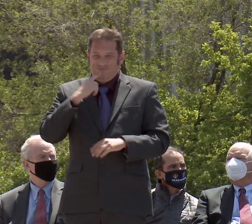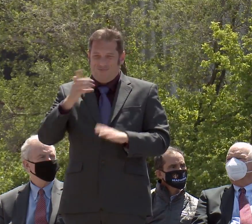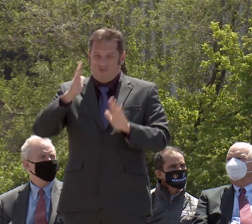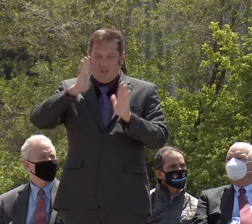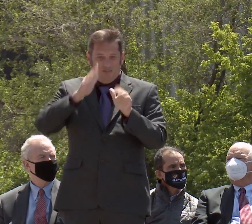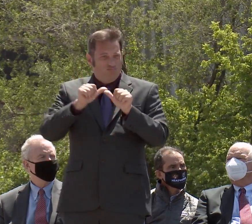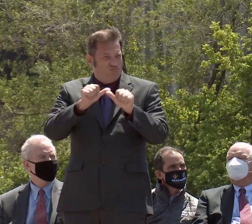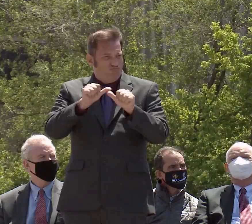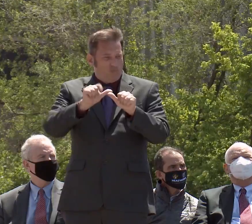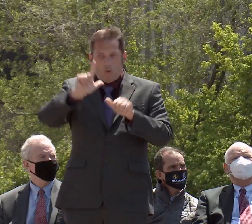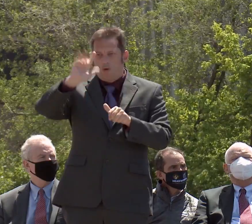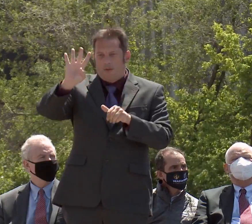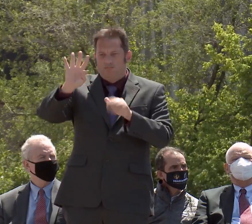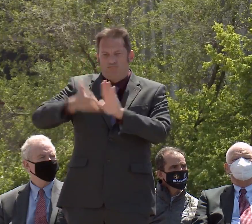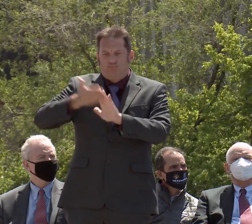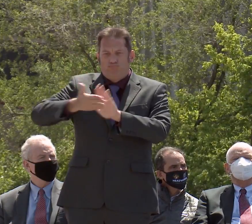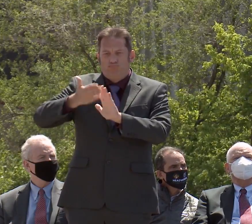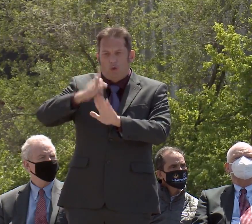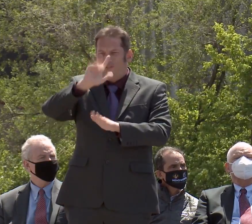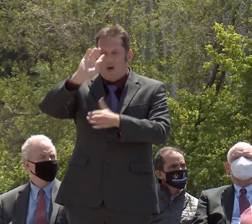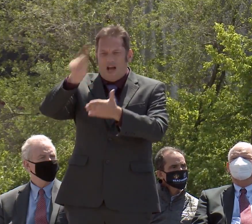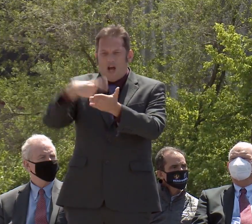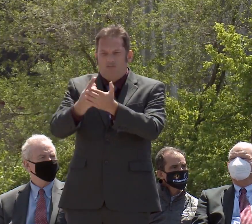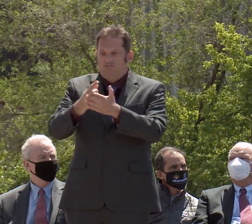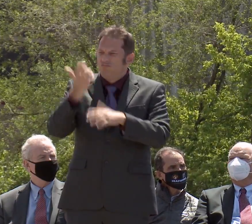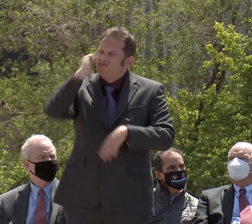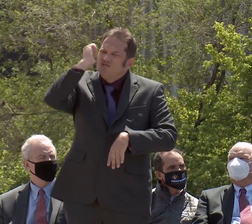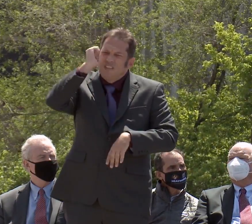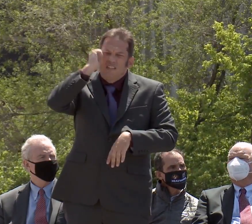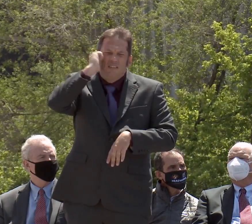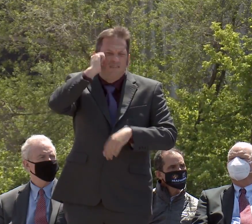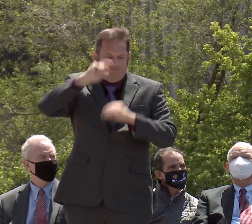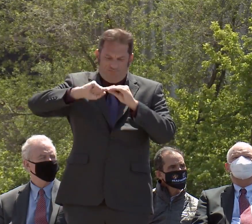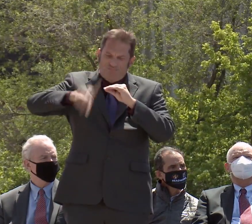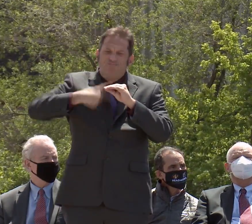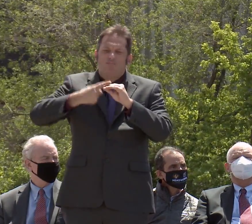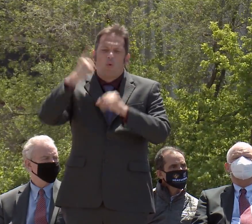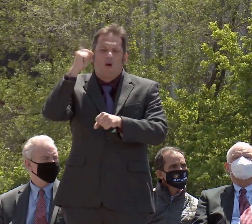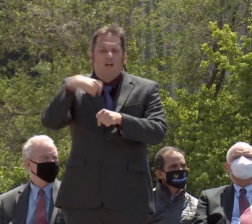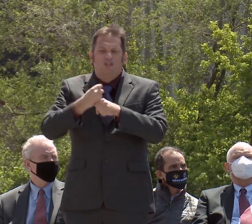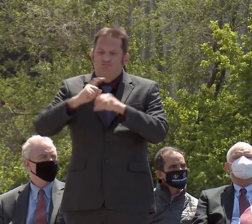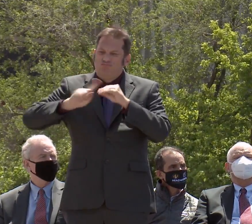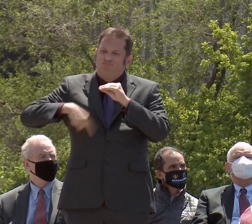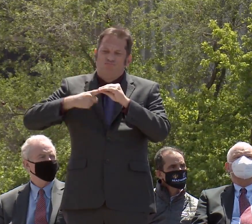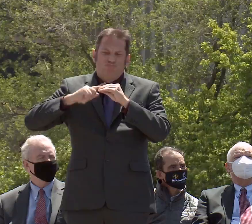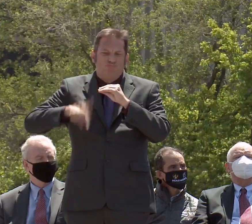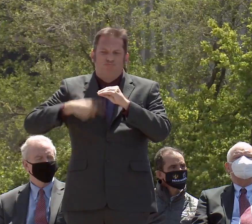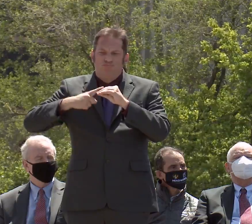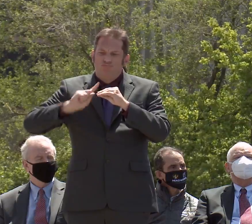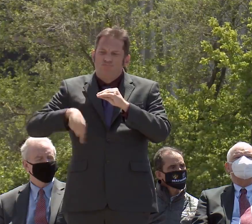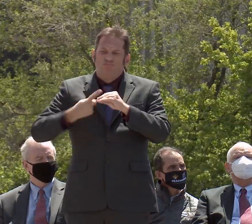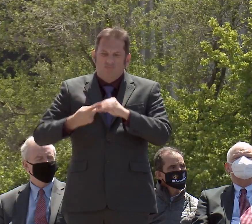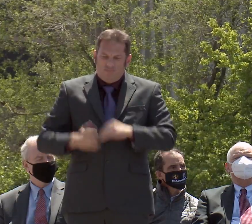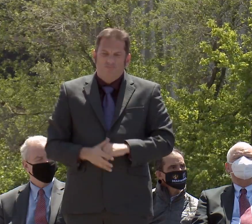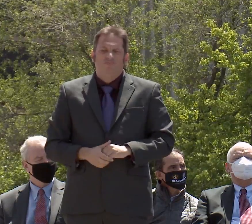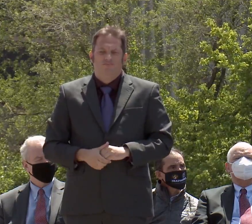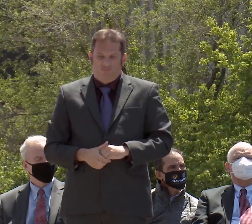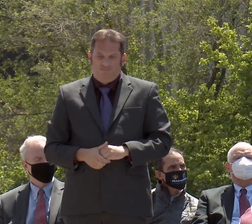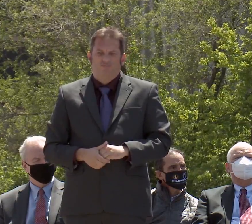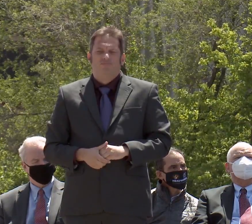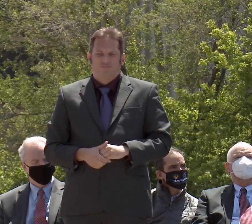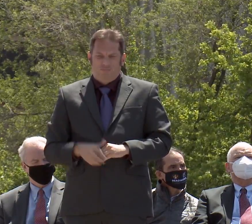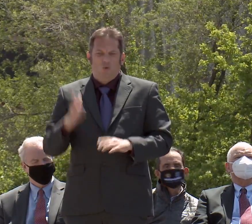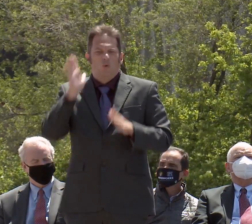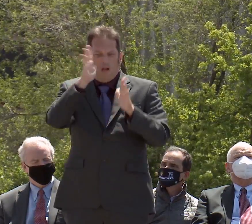day, 365 days a year. And prior to today, Headworks was treating up to 180 million gallons